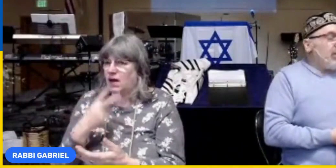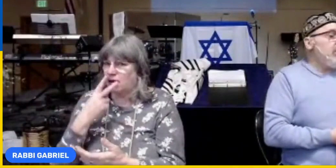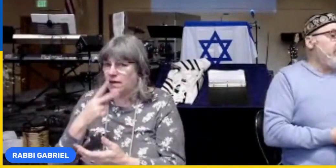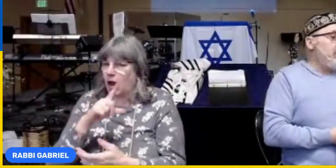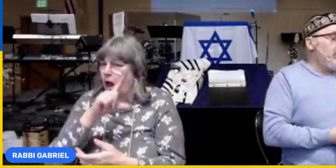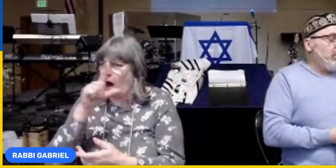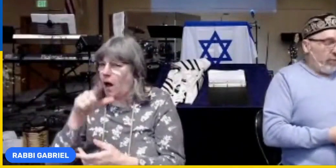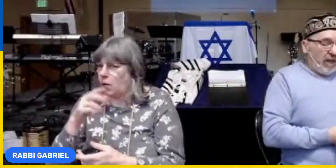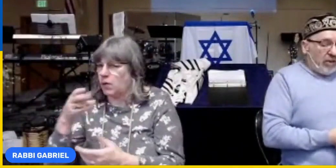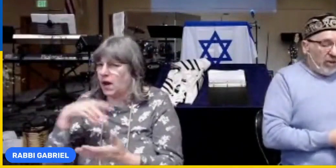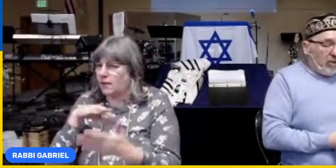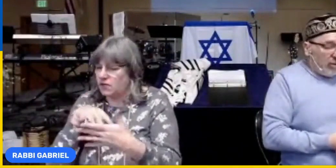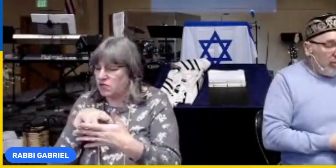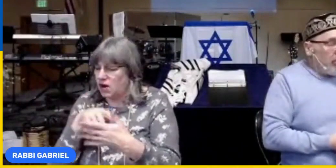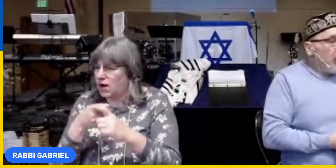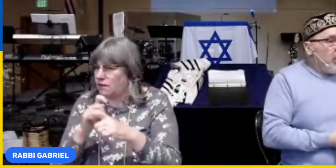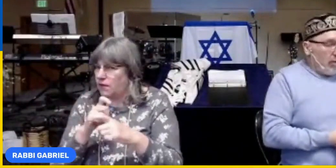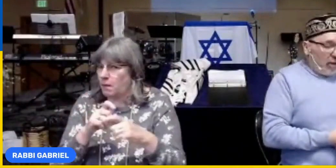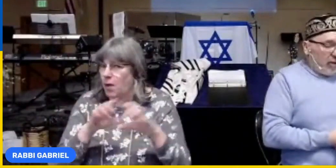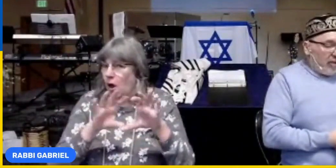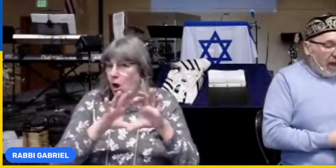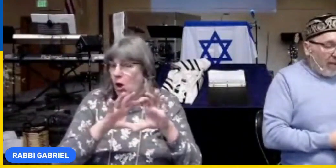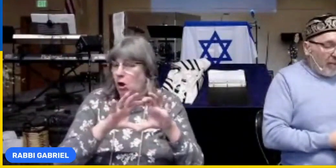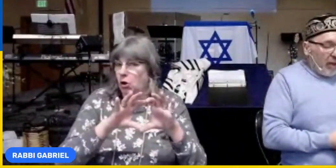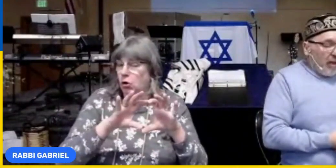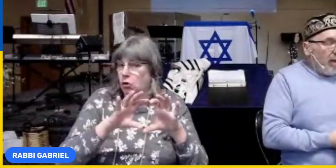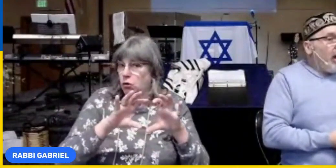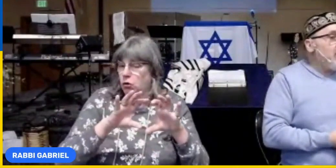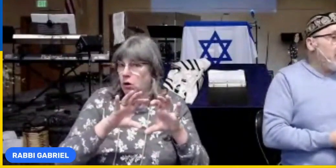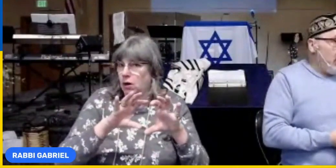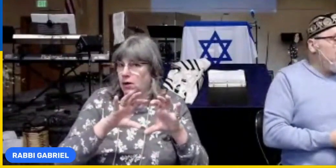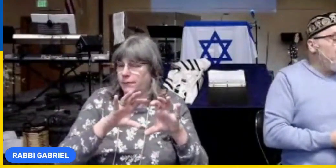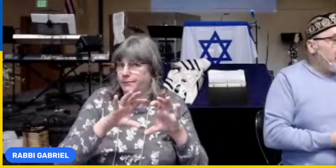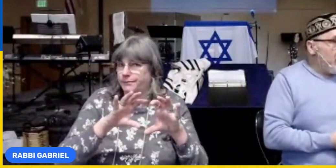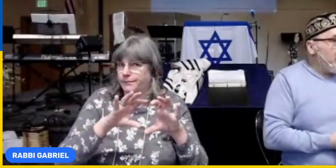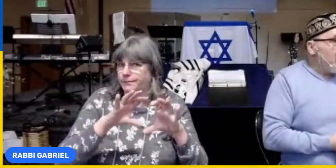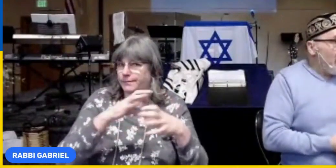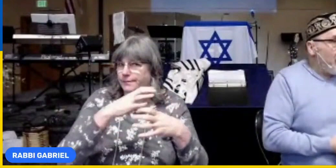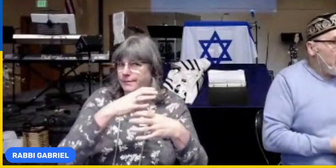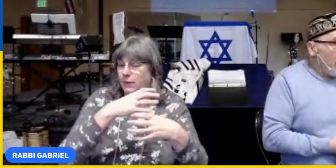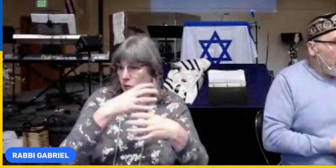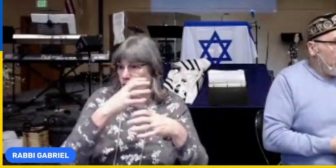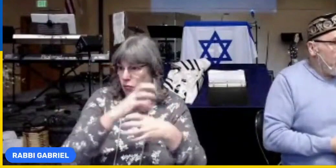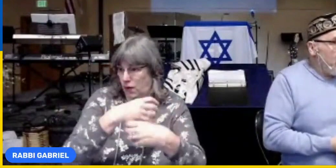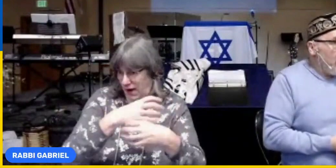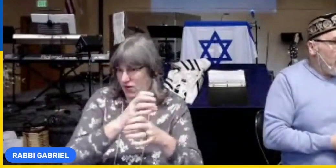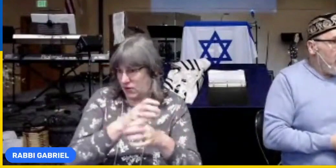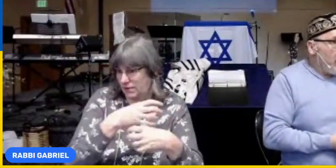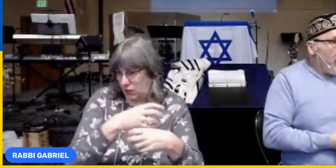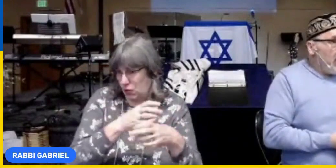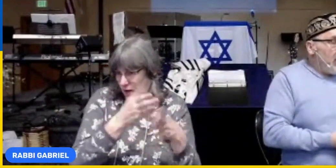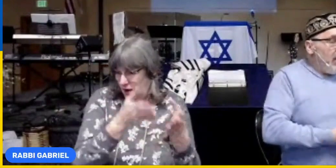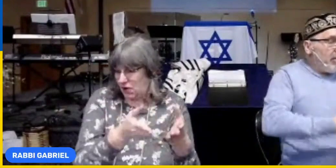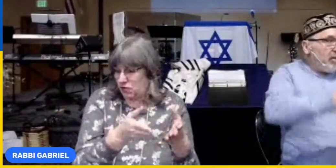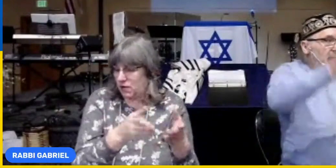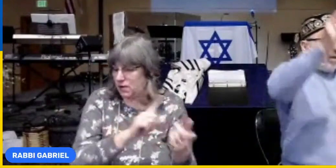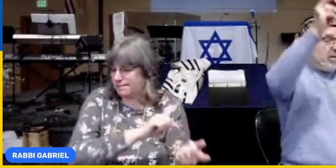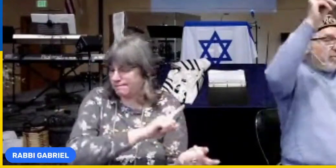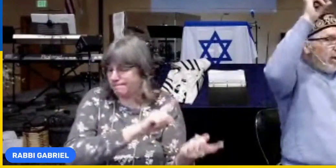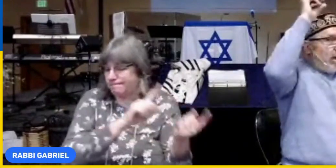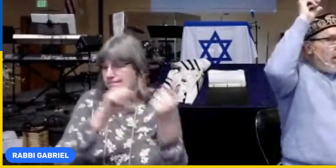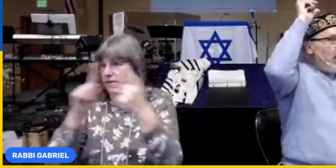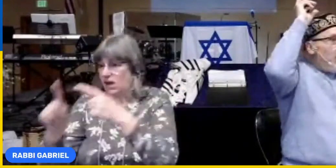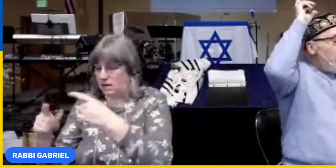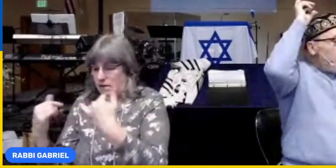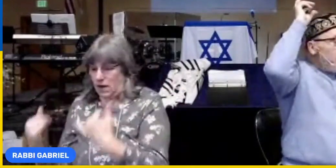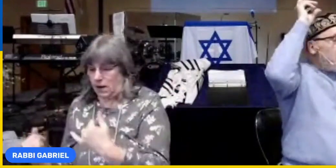from the Chronicles of Creation to such a time as the Kingdom of Hashem is established on earth. He makes a